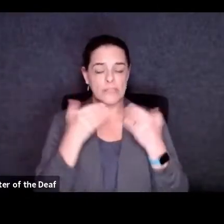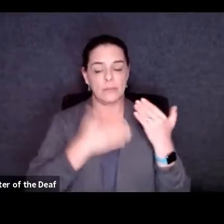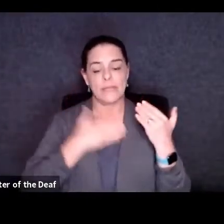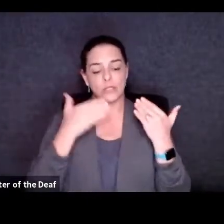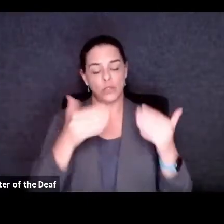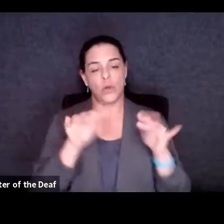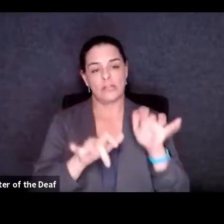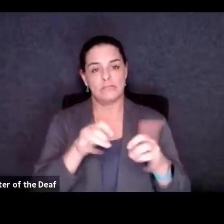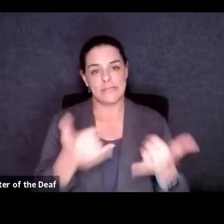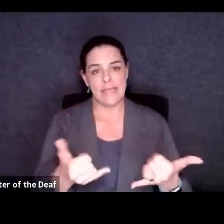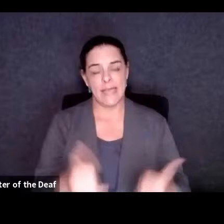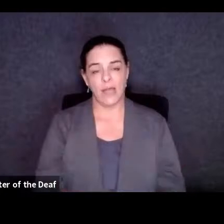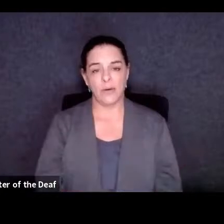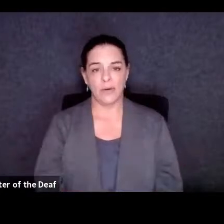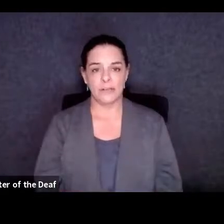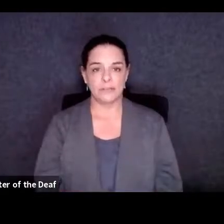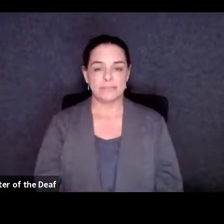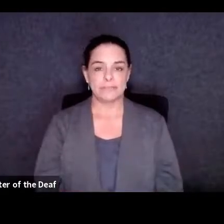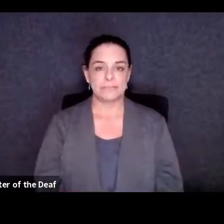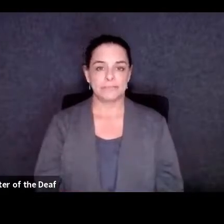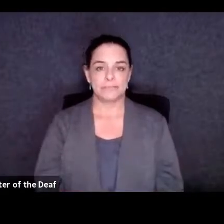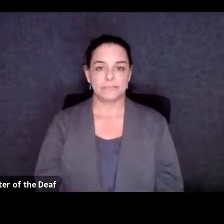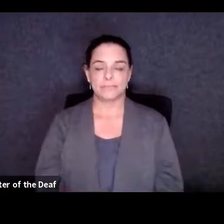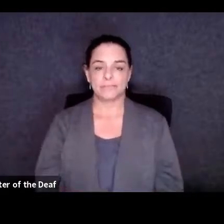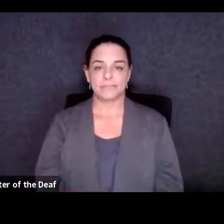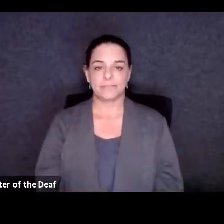ahead and submit them now.